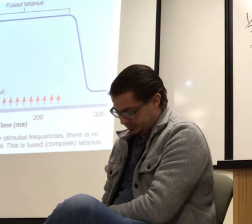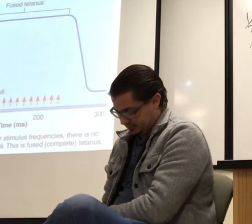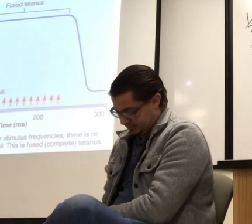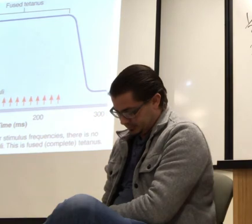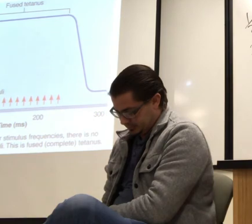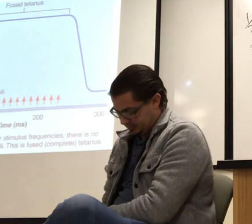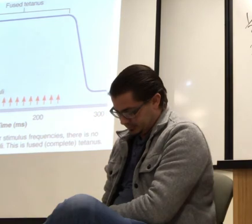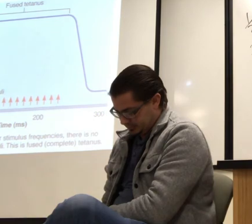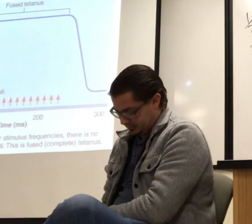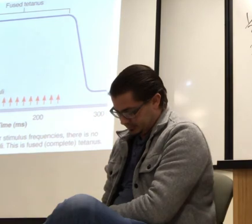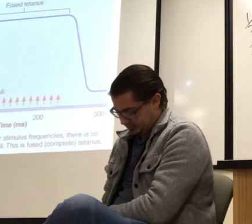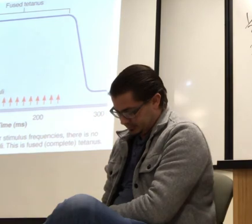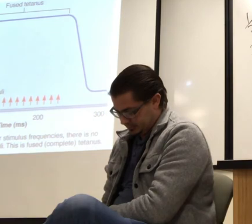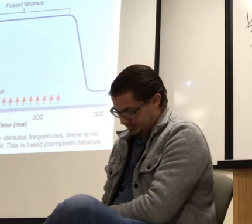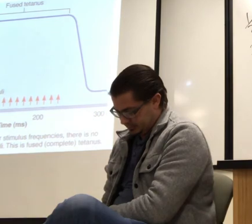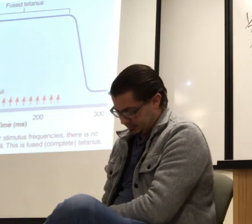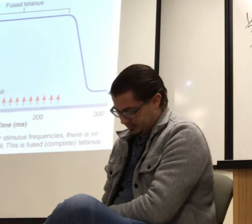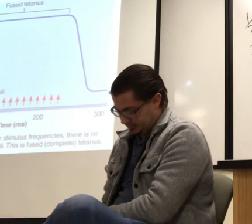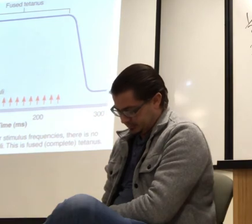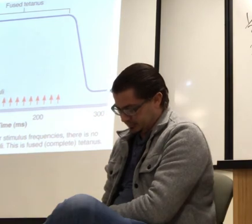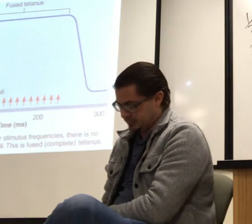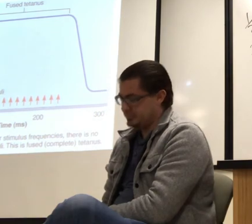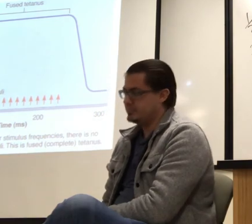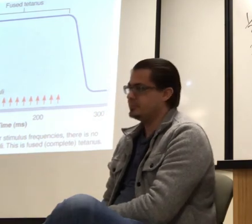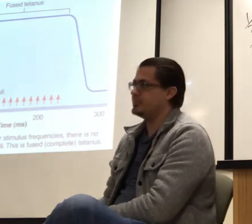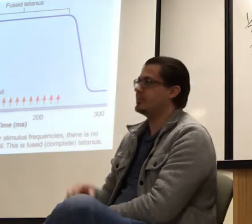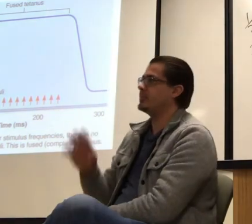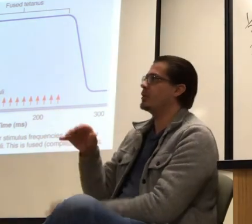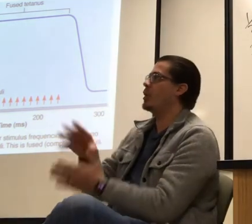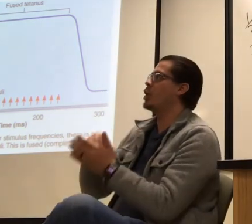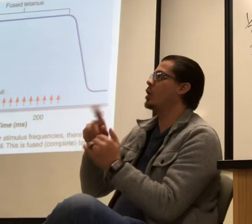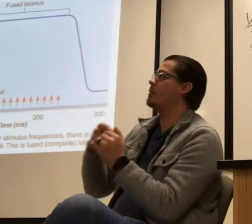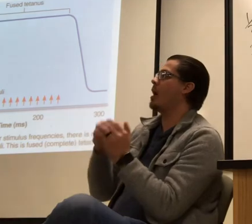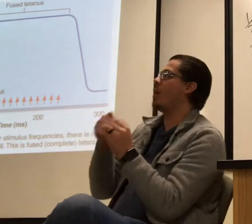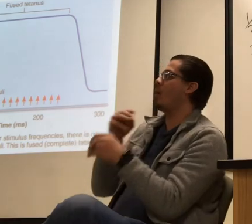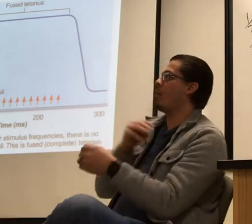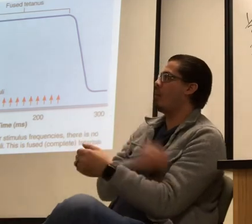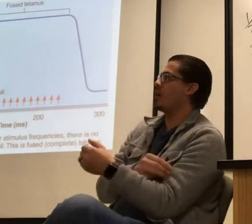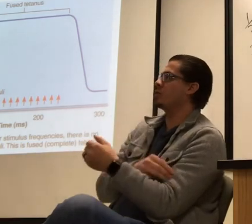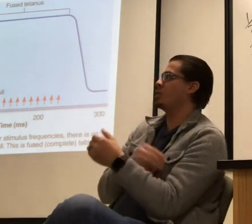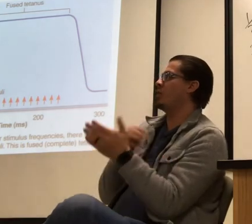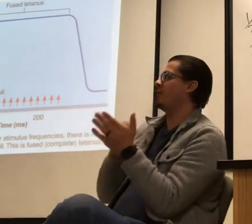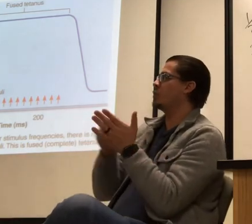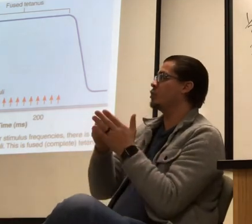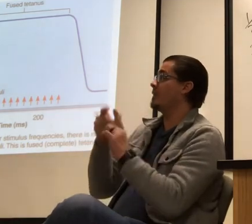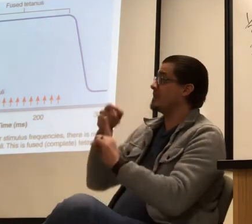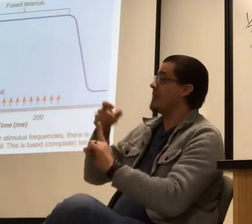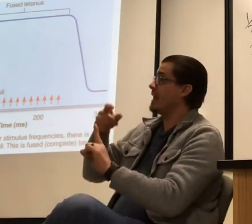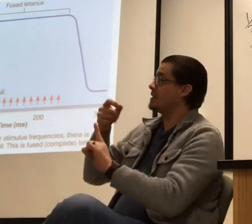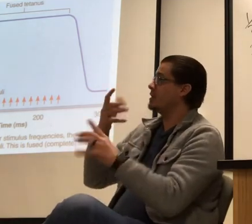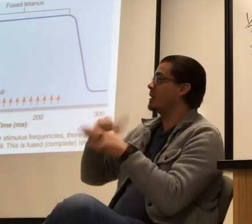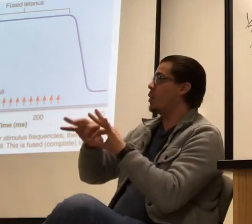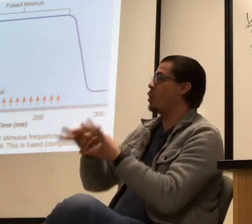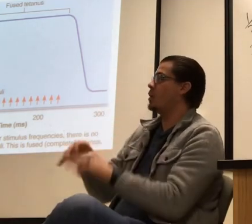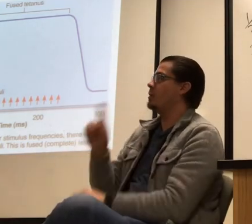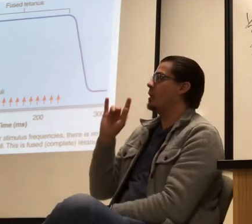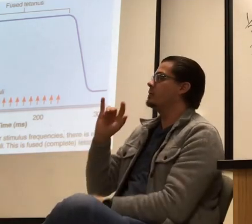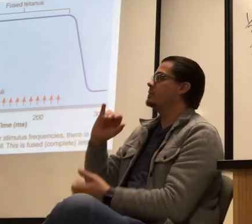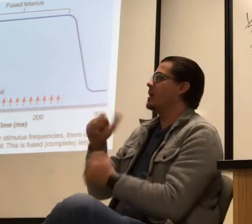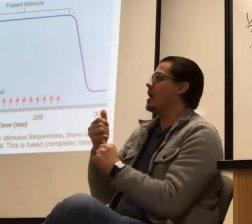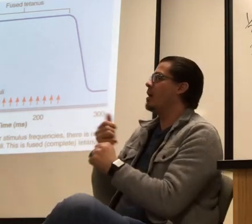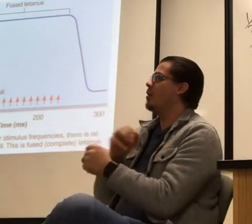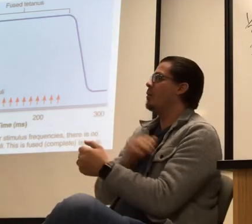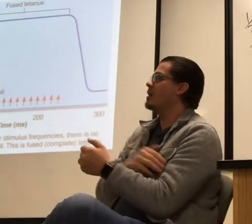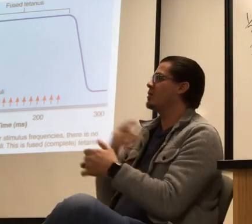That's kind of what you learn about muscle. Frequency of stimulation matters. So this is how muscle